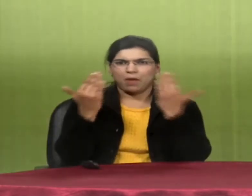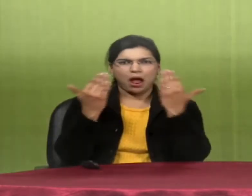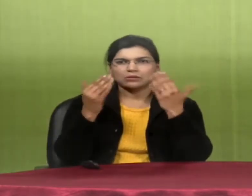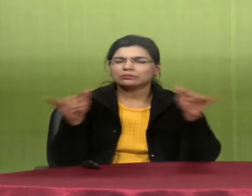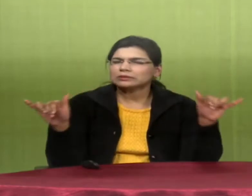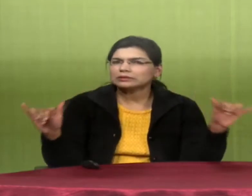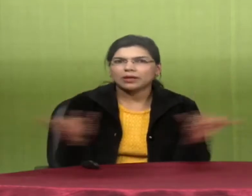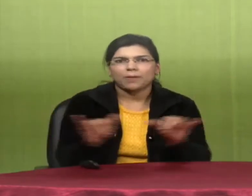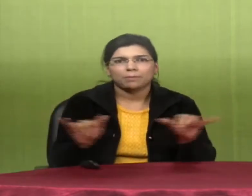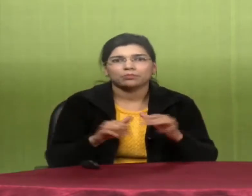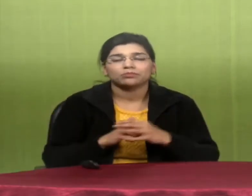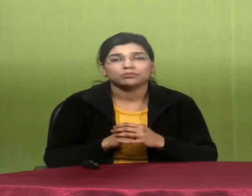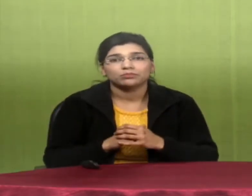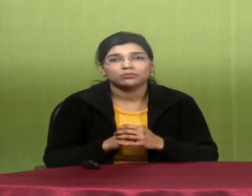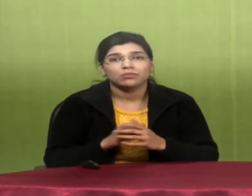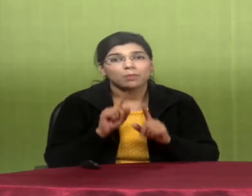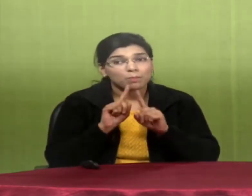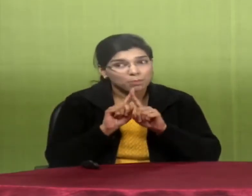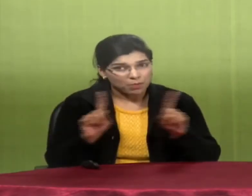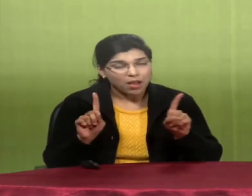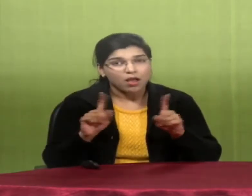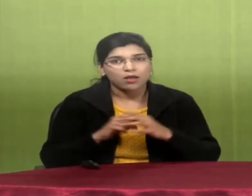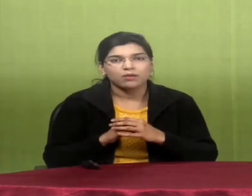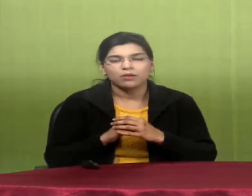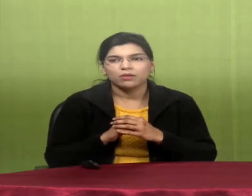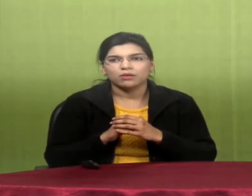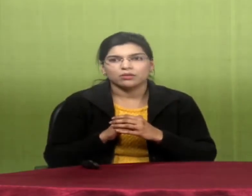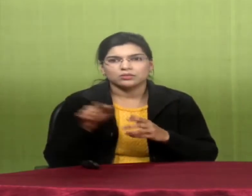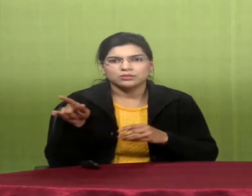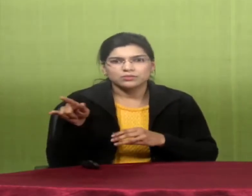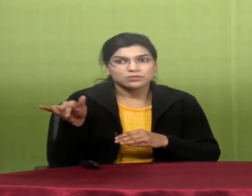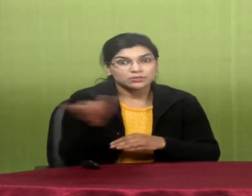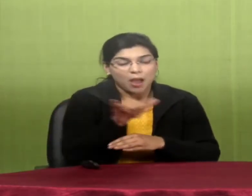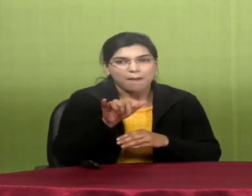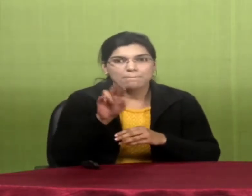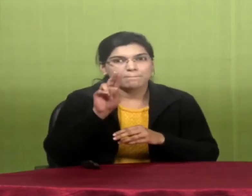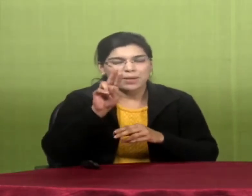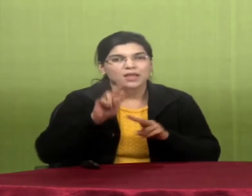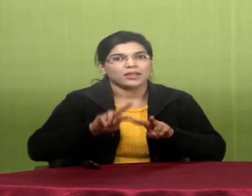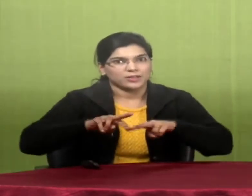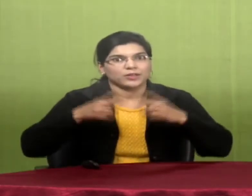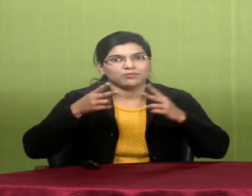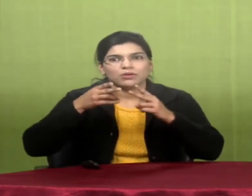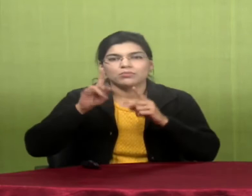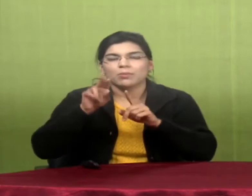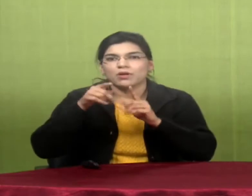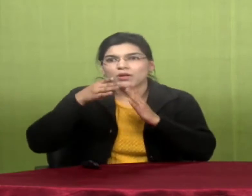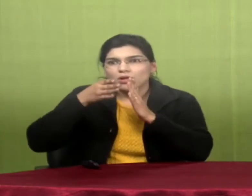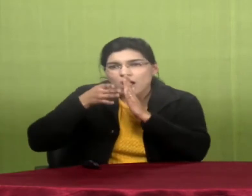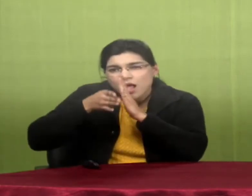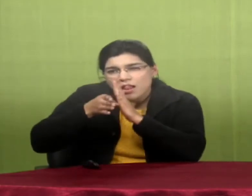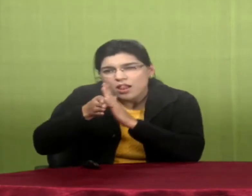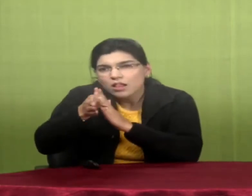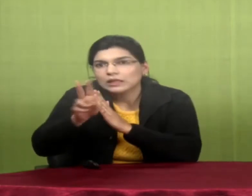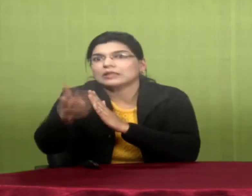wanted wear. The phrase could mean something like as just at is fair, as it's